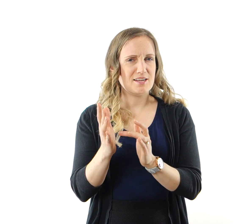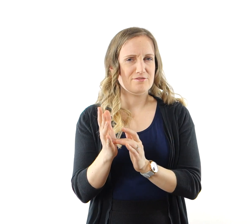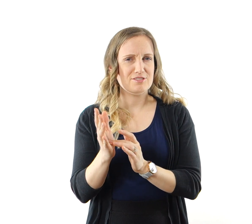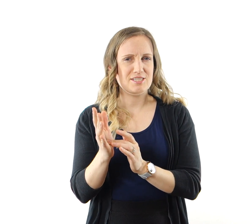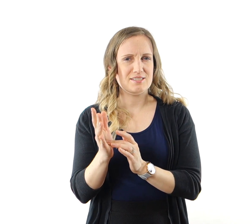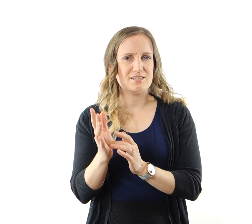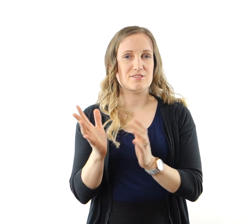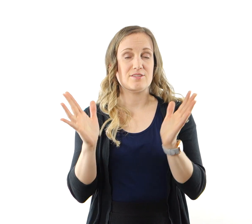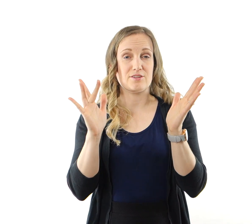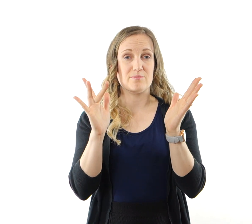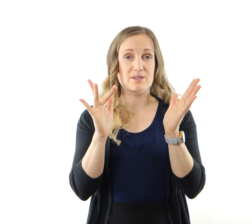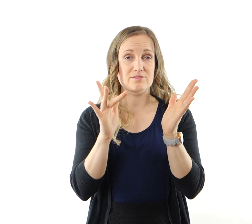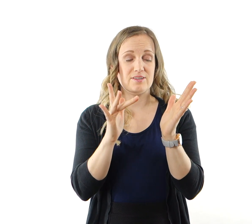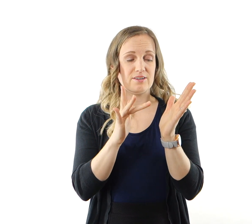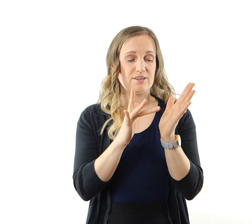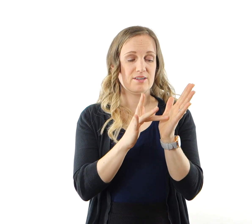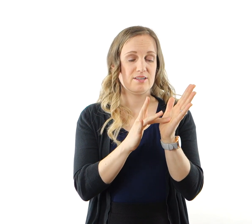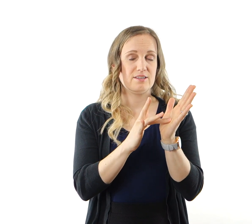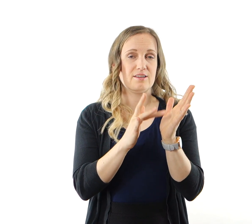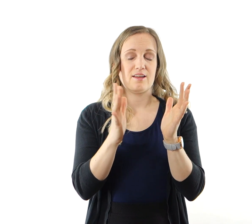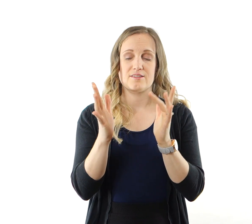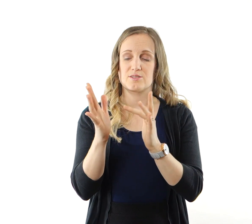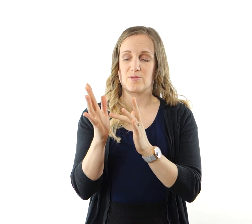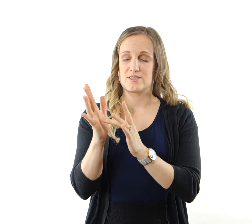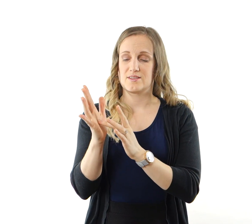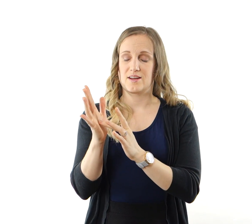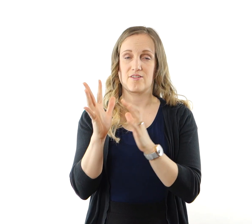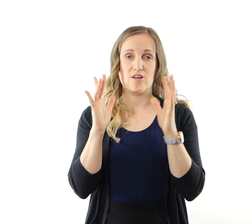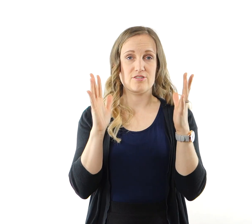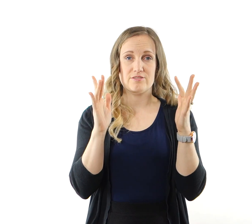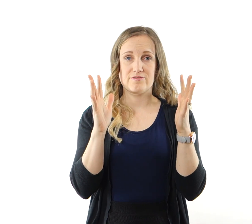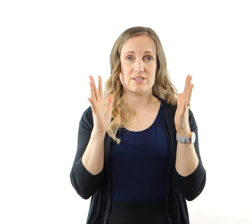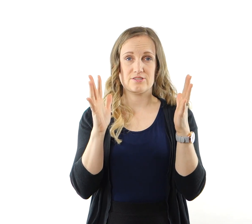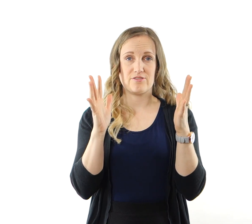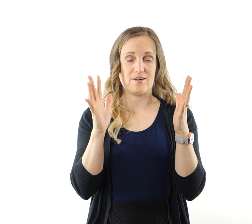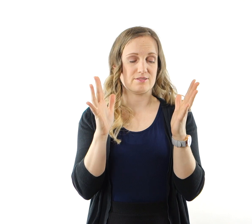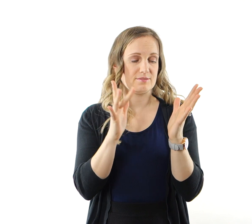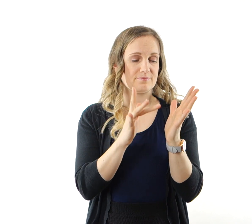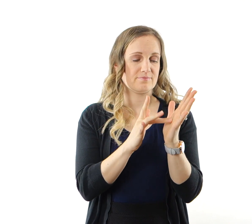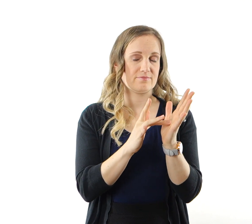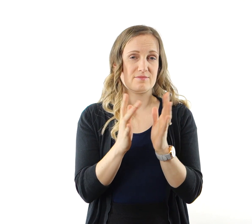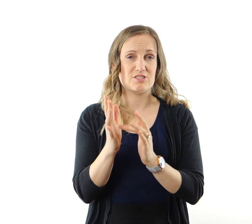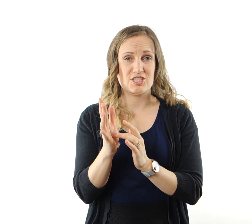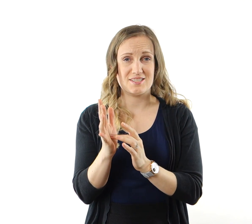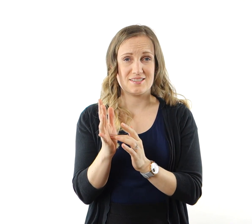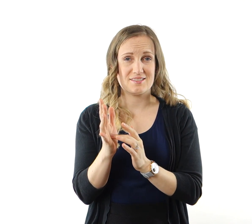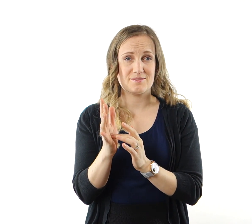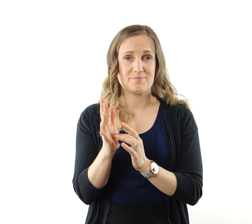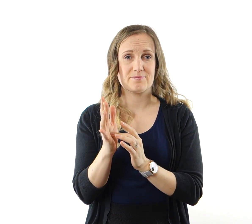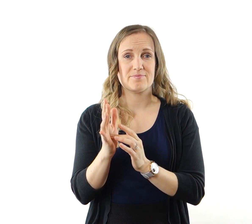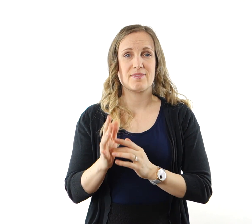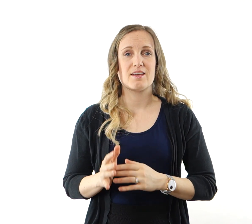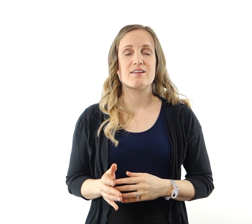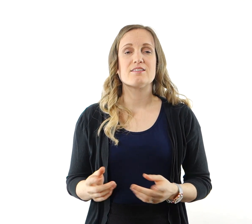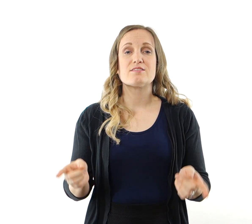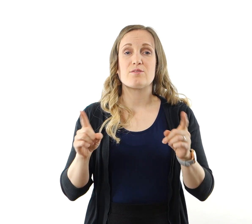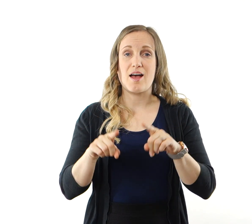for Jesus? Take your middle finger and just press it there. And all your other fingers are out. Jesus. So